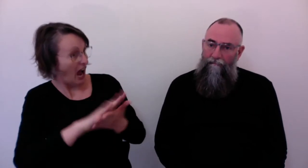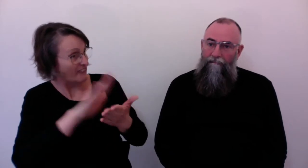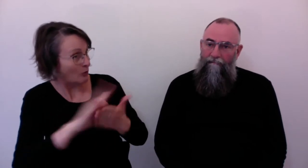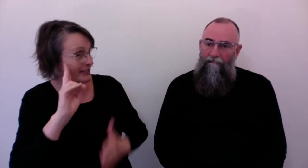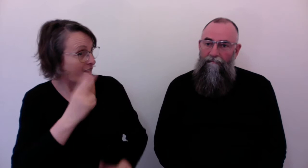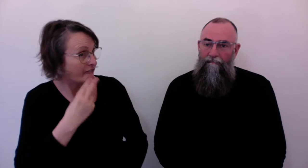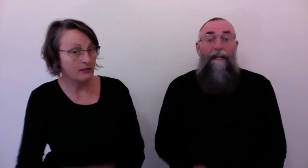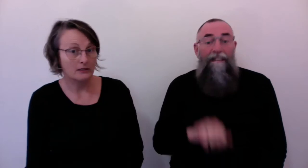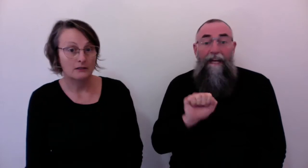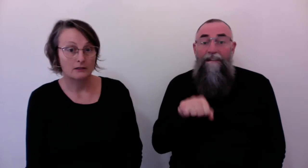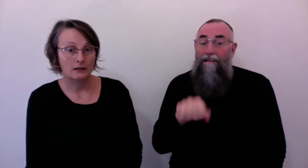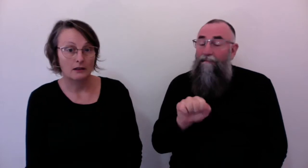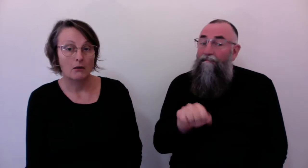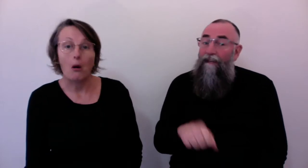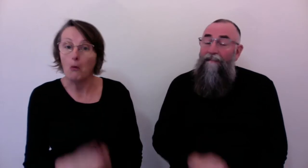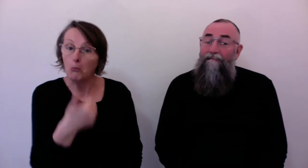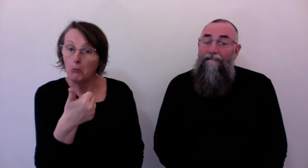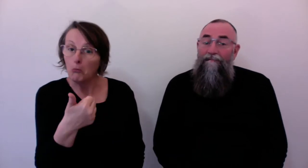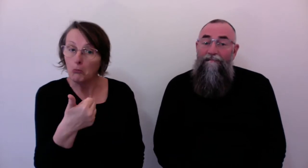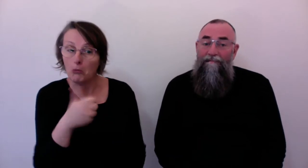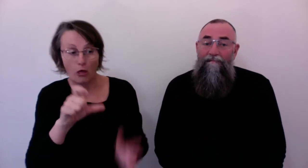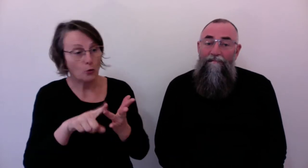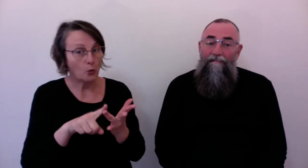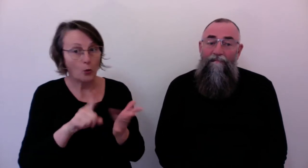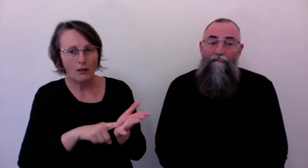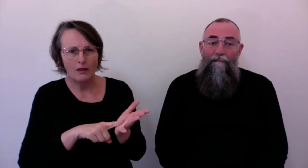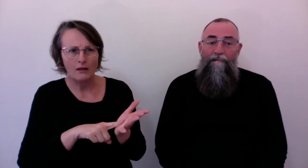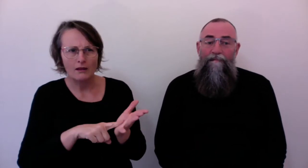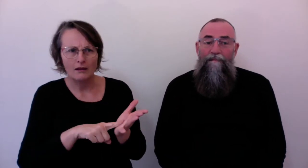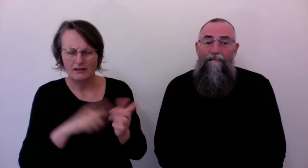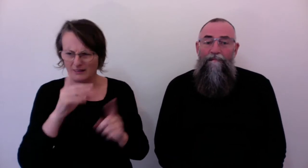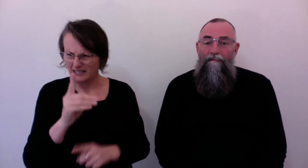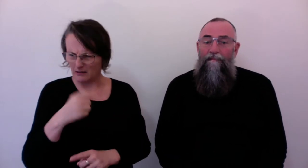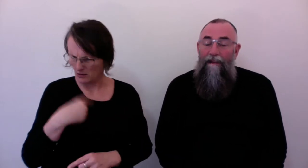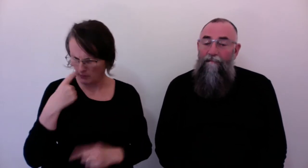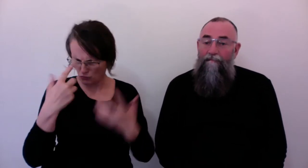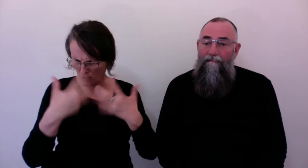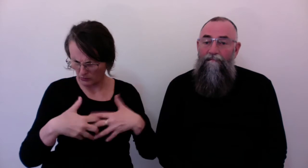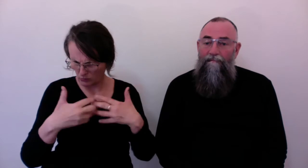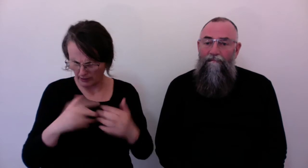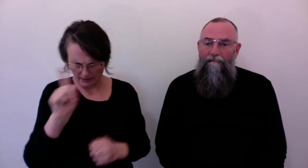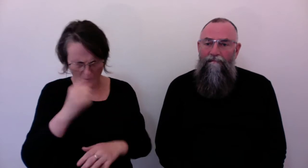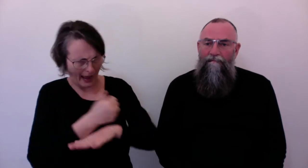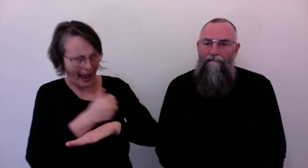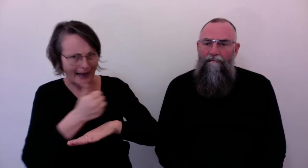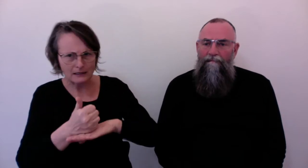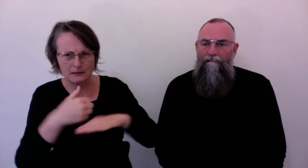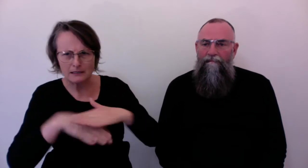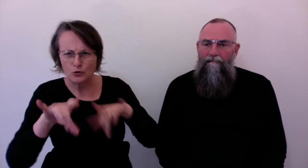which is cool. I don't know. I'm trying to think right now. Yeah. Is there any actors in Australia with a cochlear implant or who are